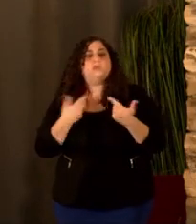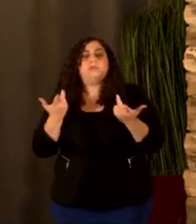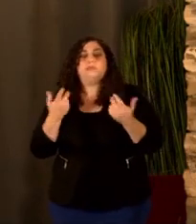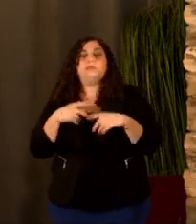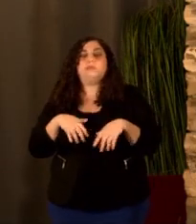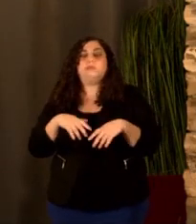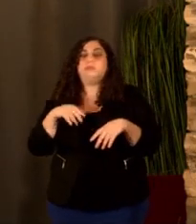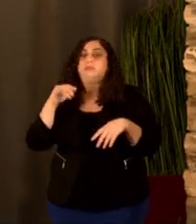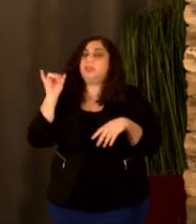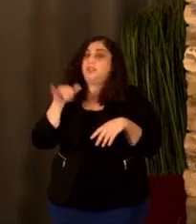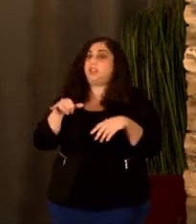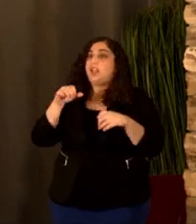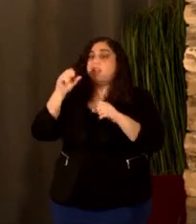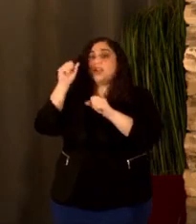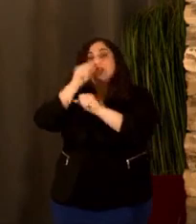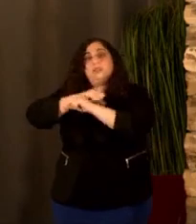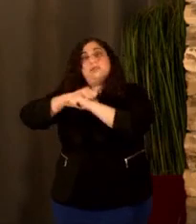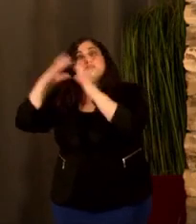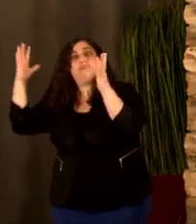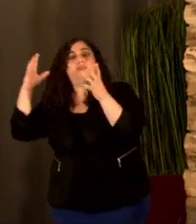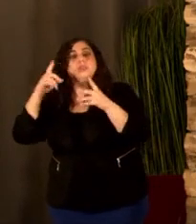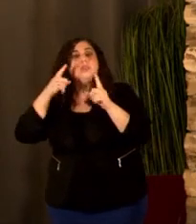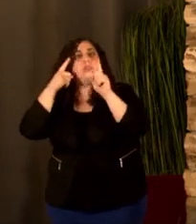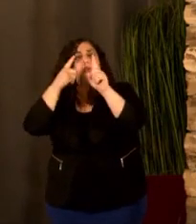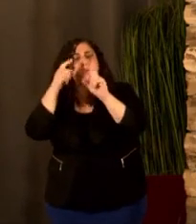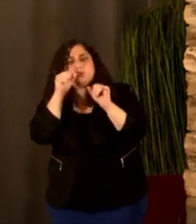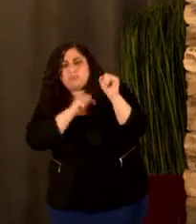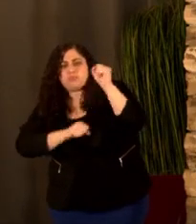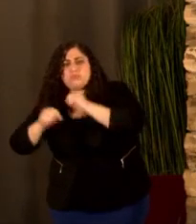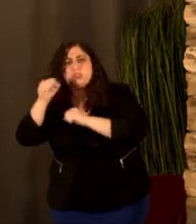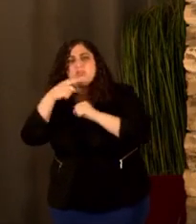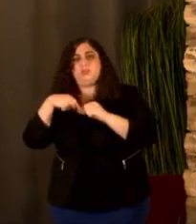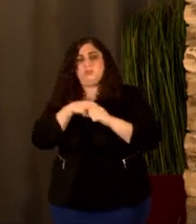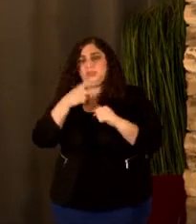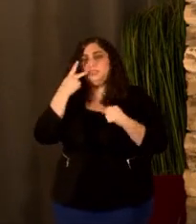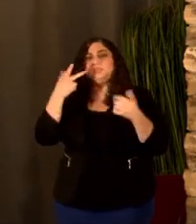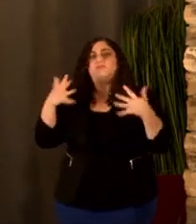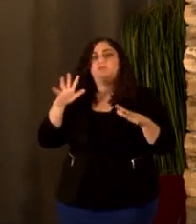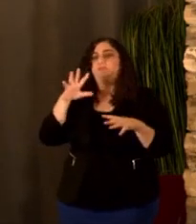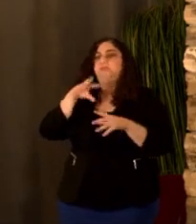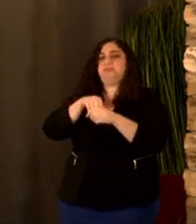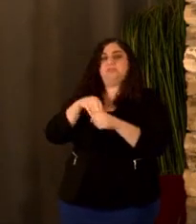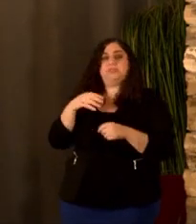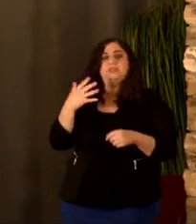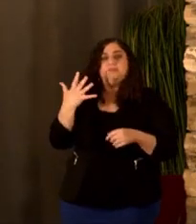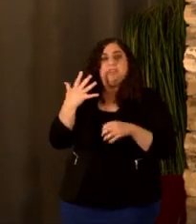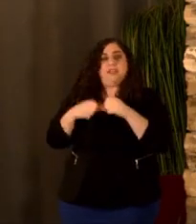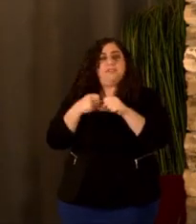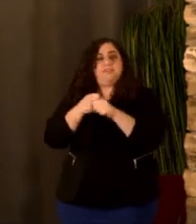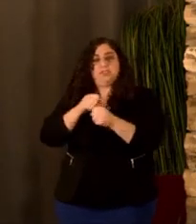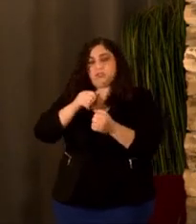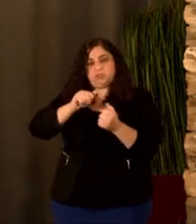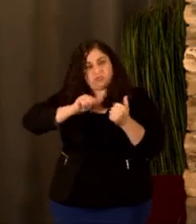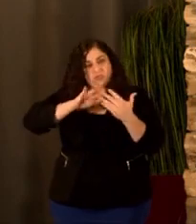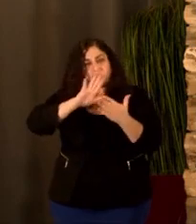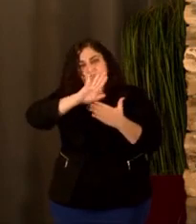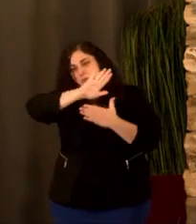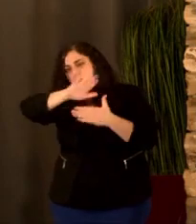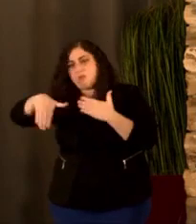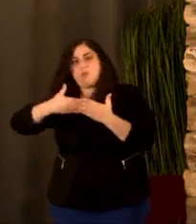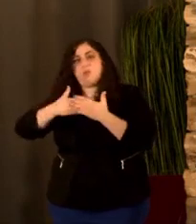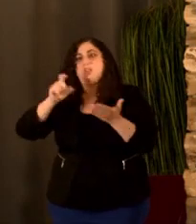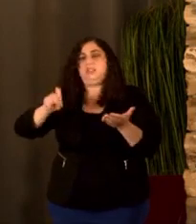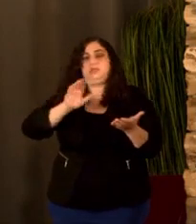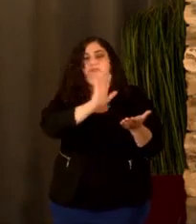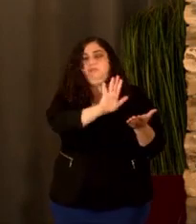strategy and goal over the next 5 years to address all the needs of that population.